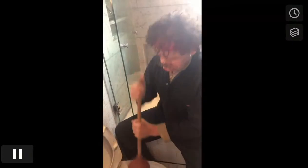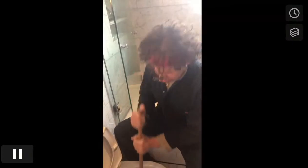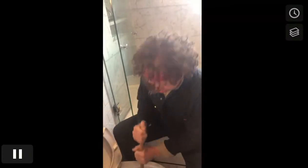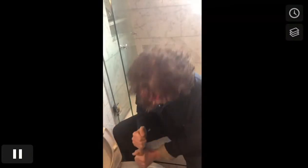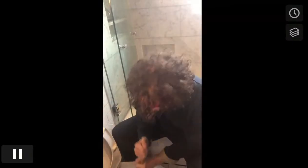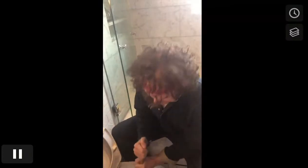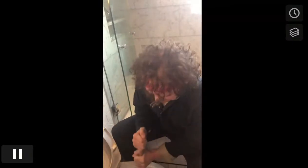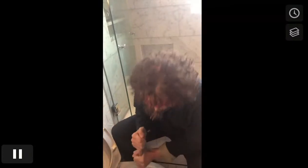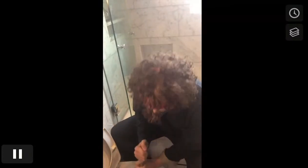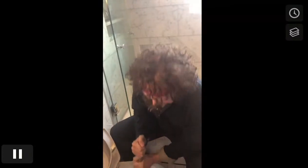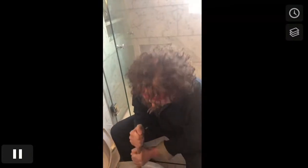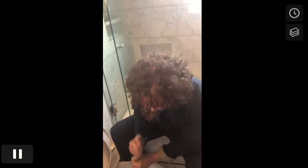Lord be with me.